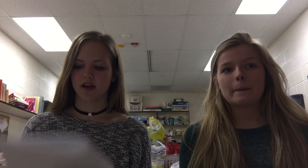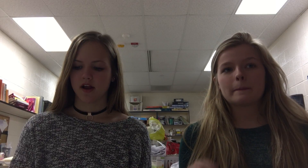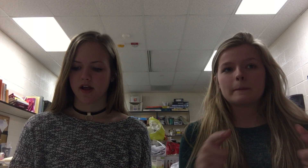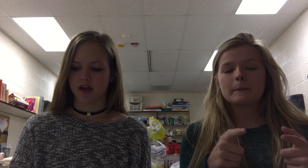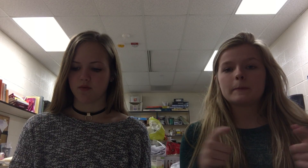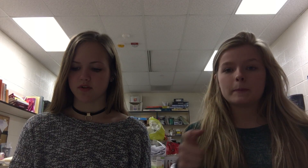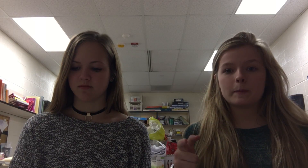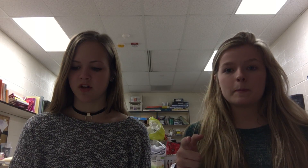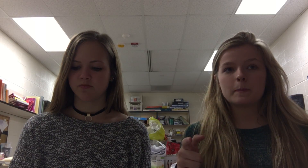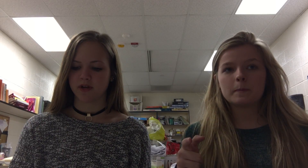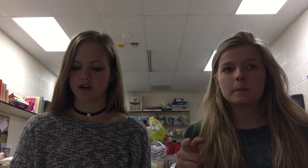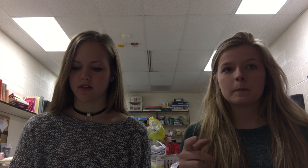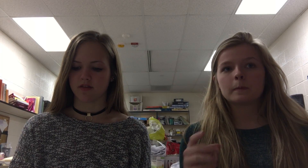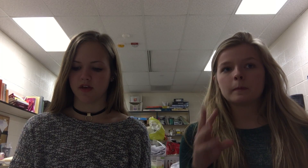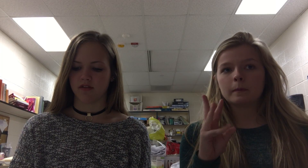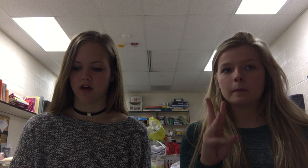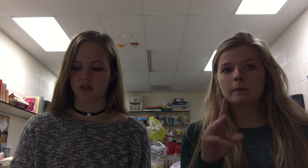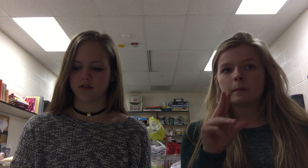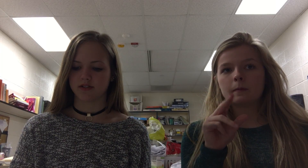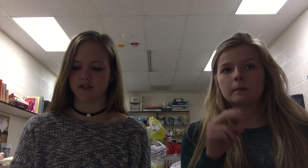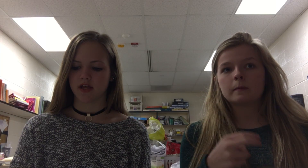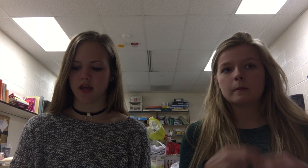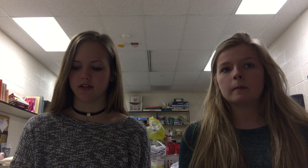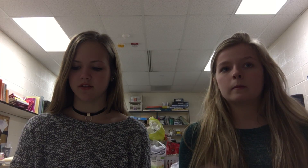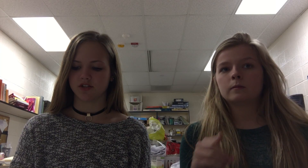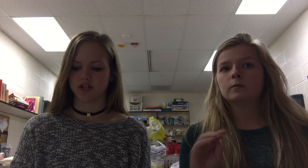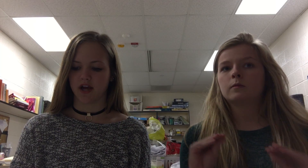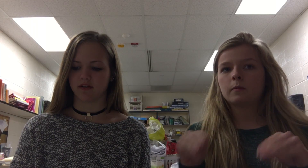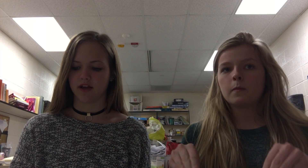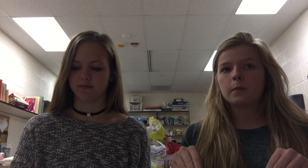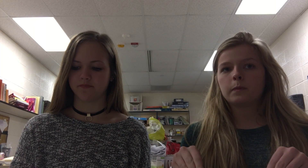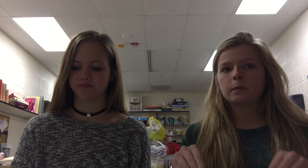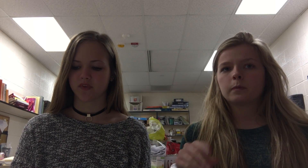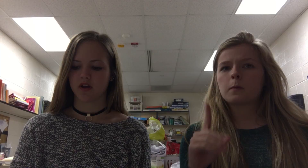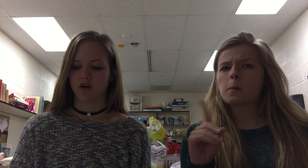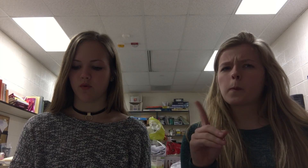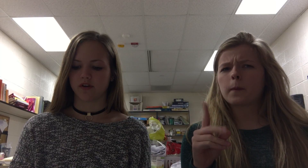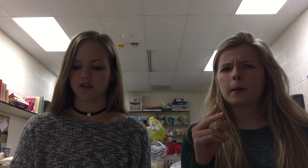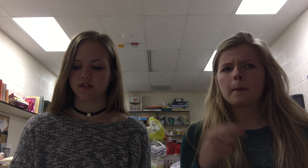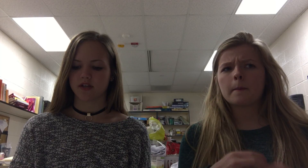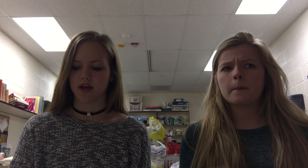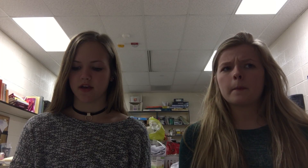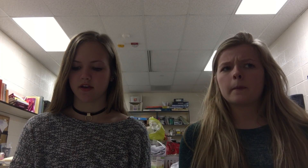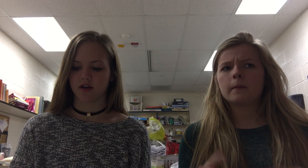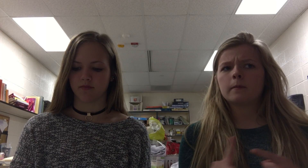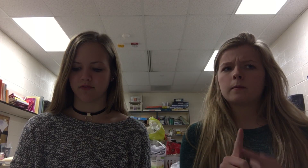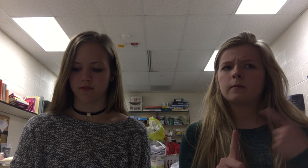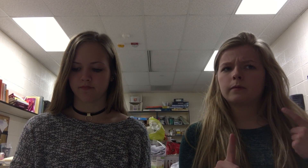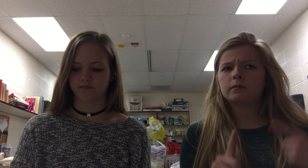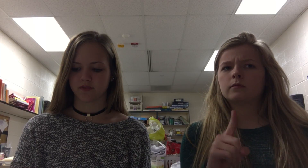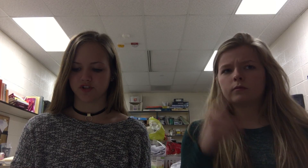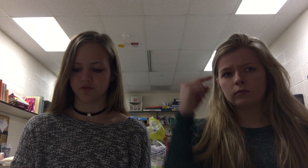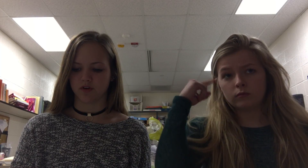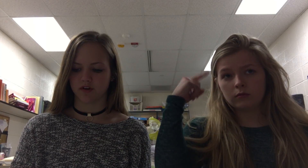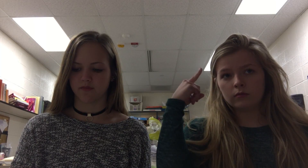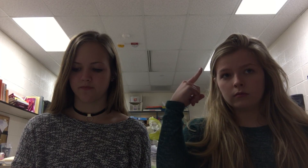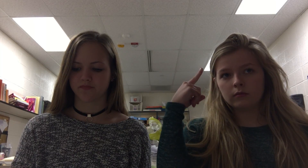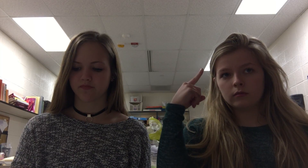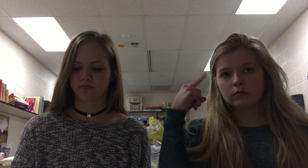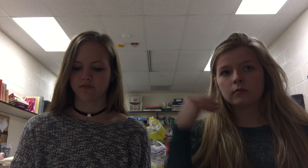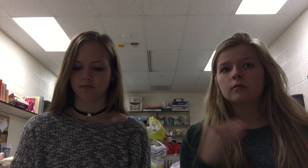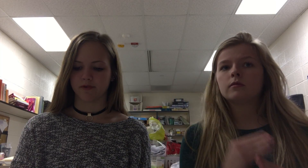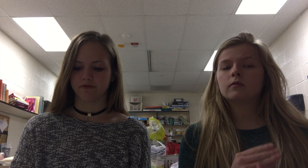7th egg. It was much bigger than the other 6 eggs she had laid. Where did this egg come from? She